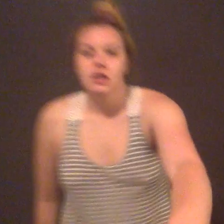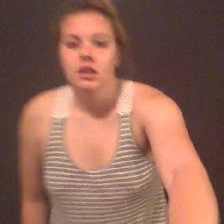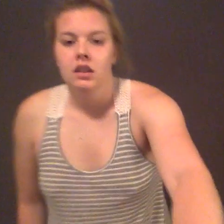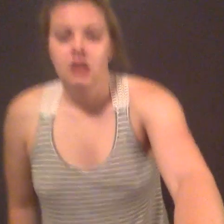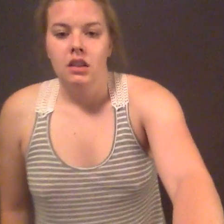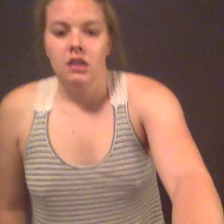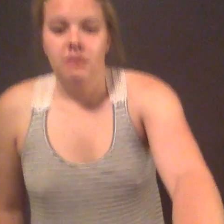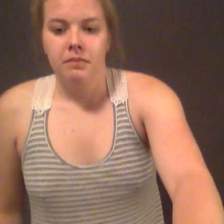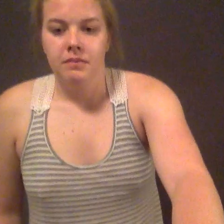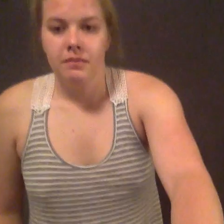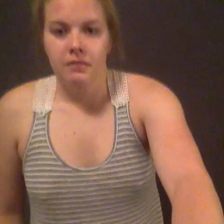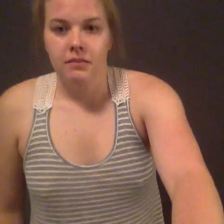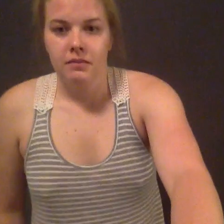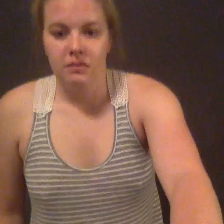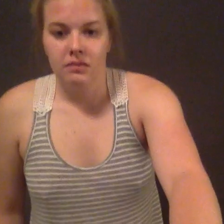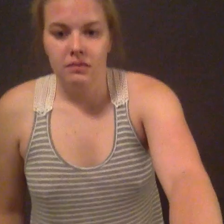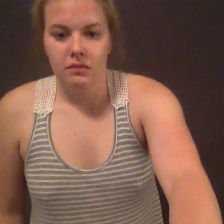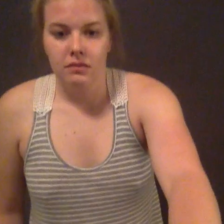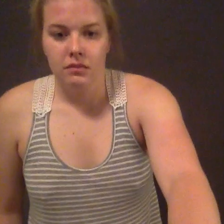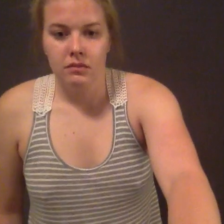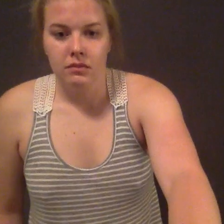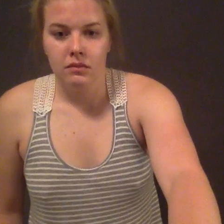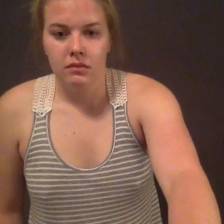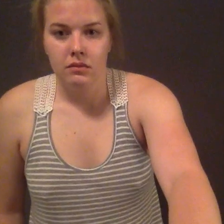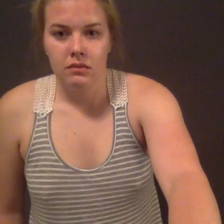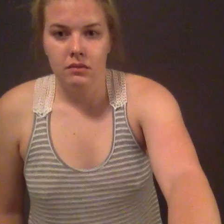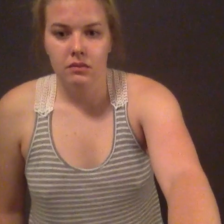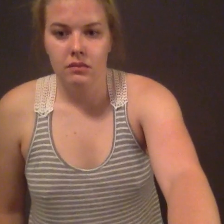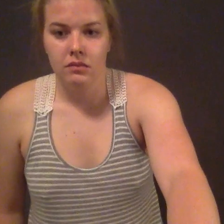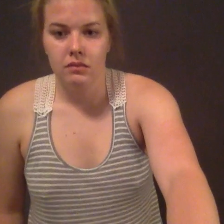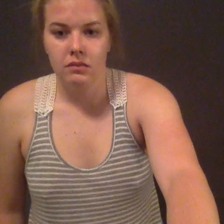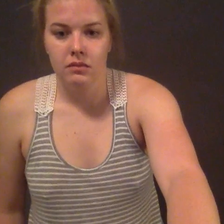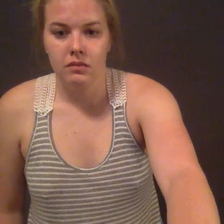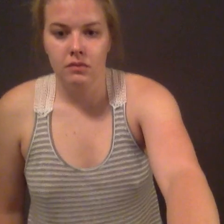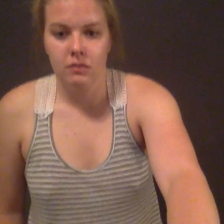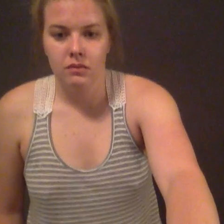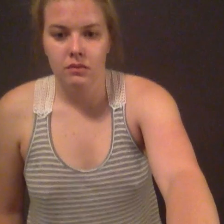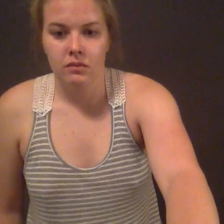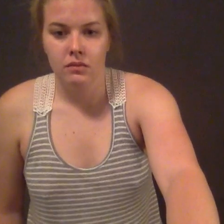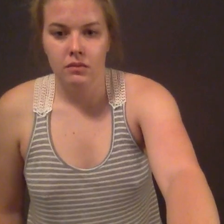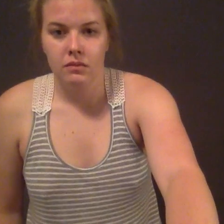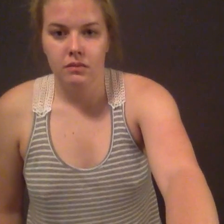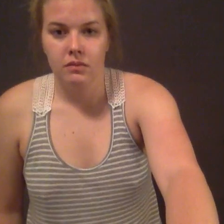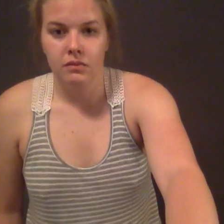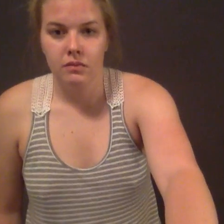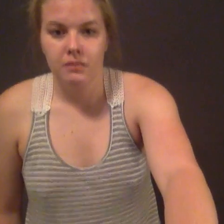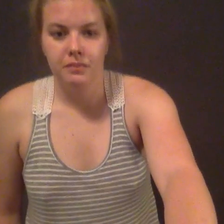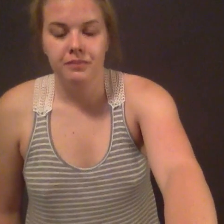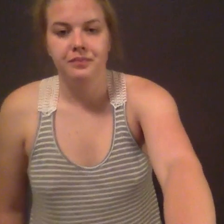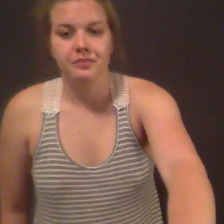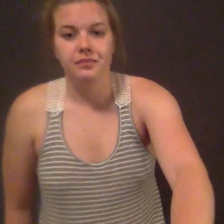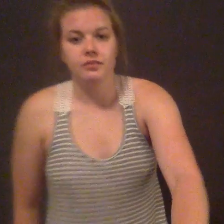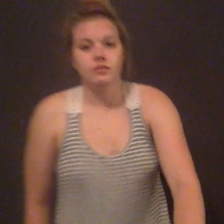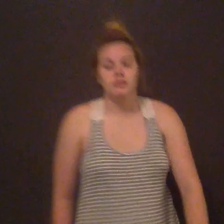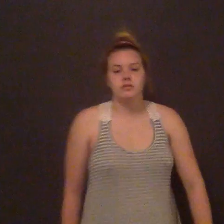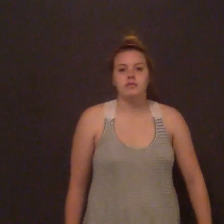We just left after dinner. I felt it best to give her some time. She's pretty upset. I agree. Sometimes it is the right thing to do. Maybe I shouldn't have accepted,